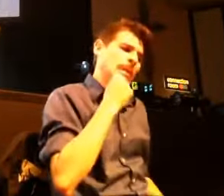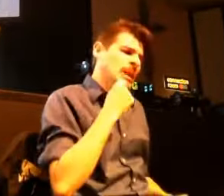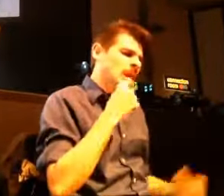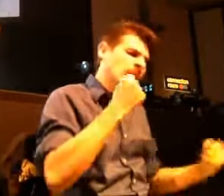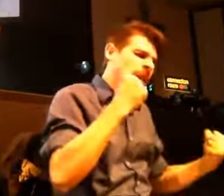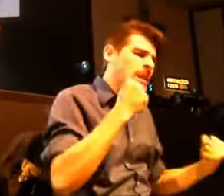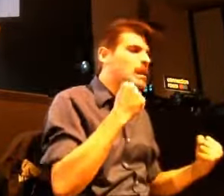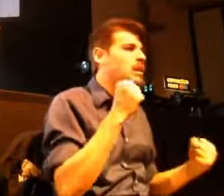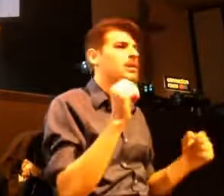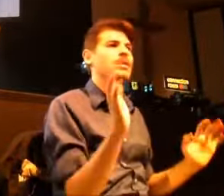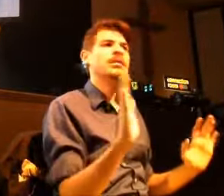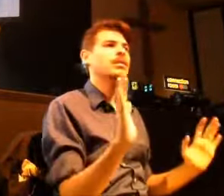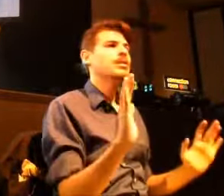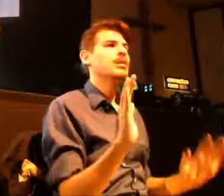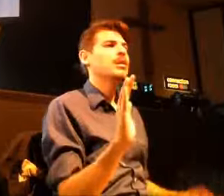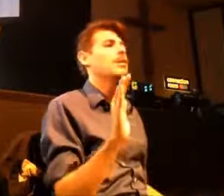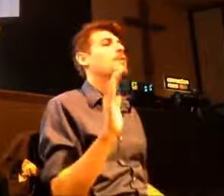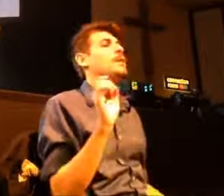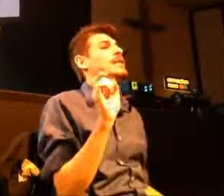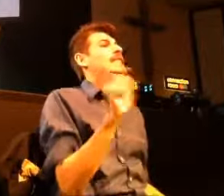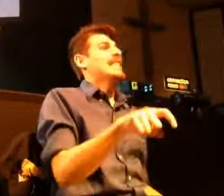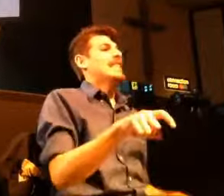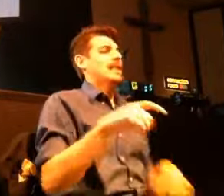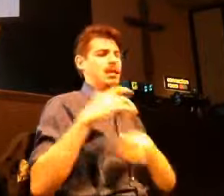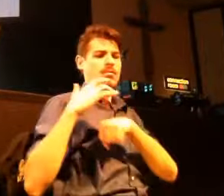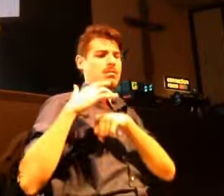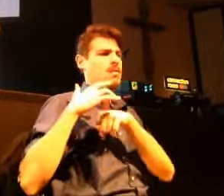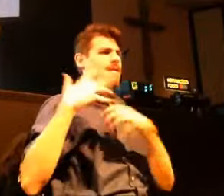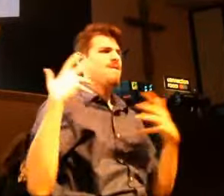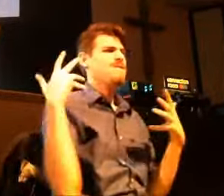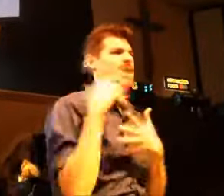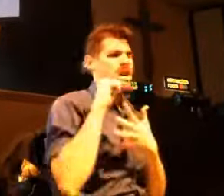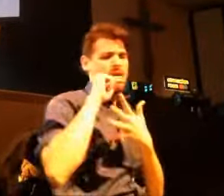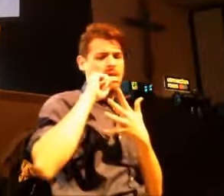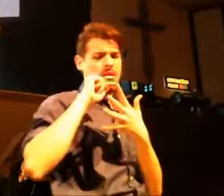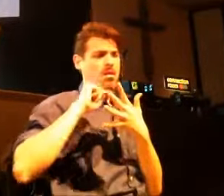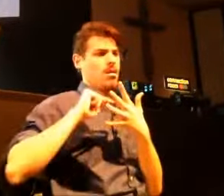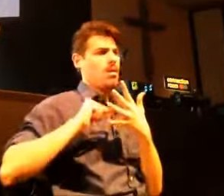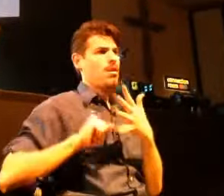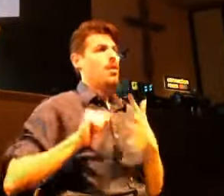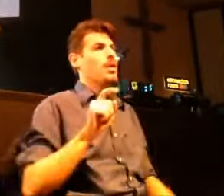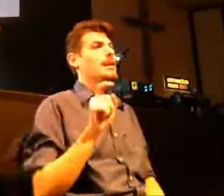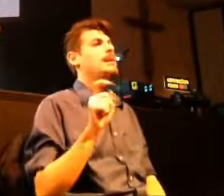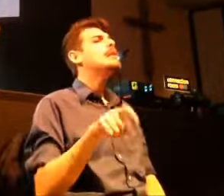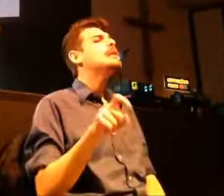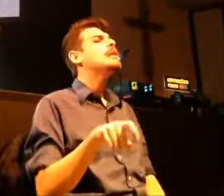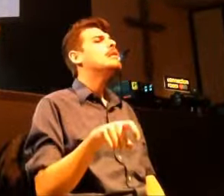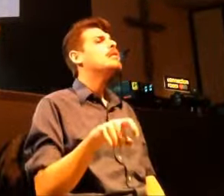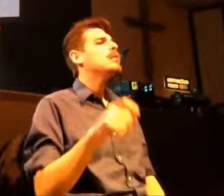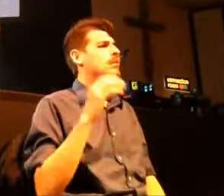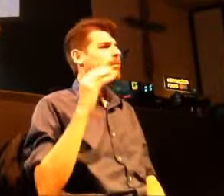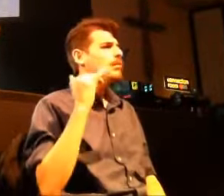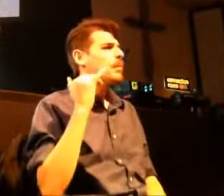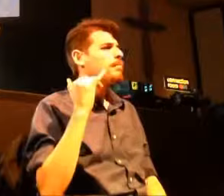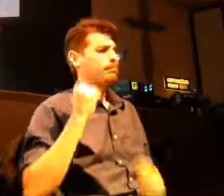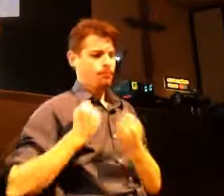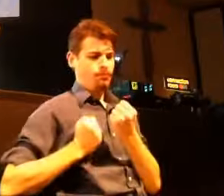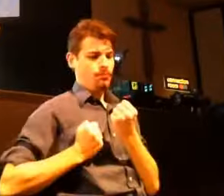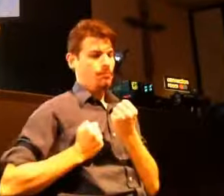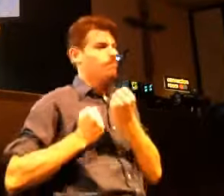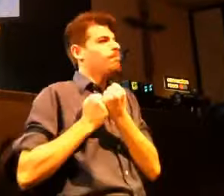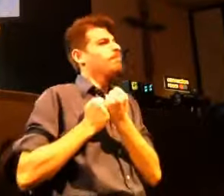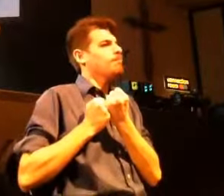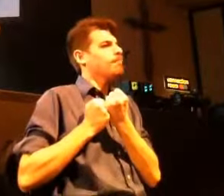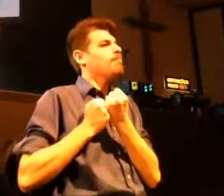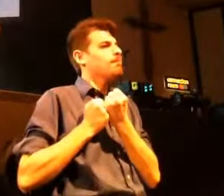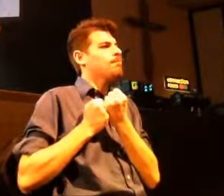the right way, that baggage, those fears, those anxieties, those disappointments, those doubts, those desires, they become things that are necessary for